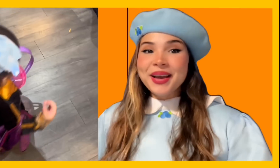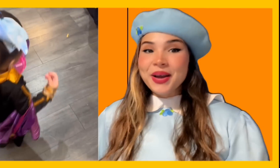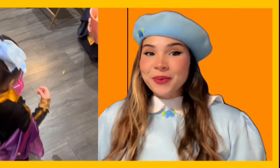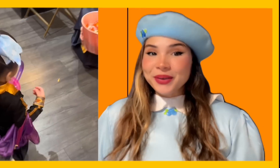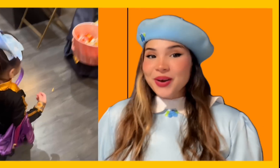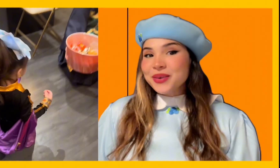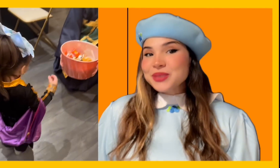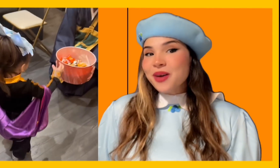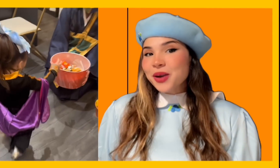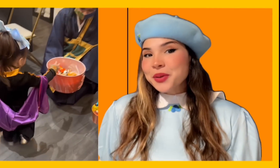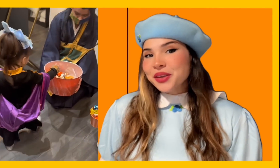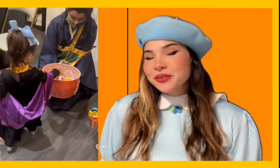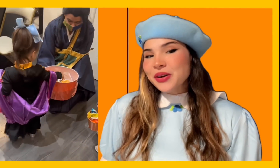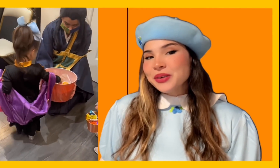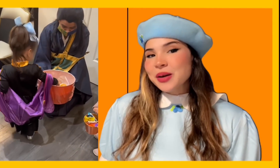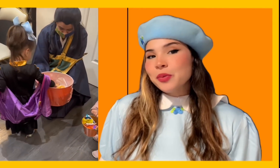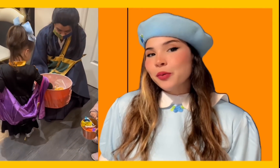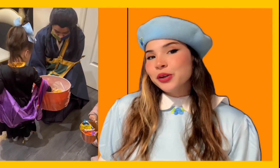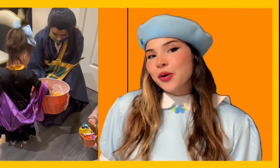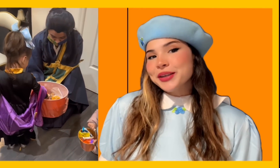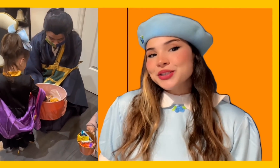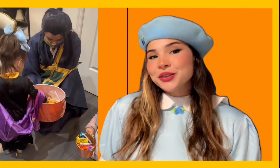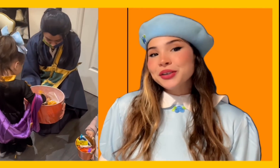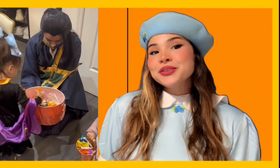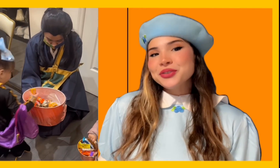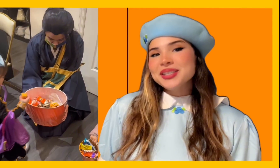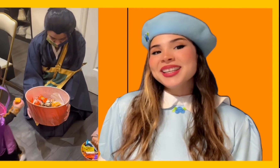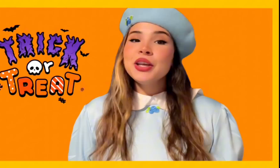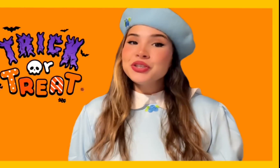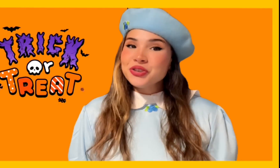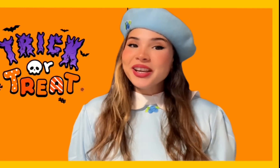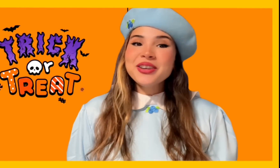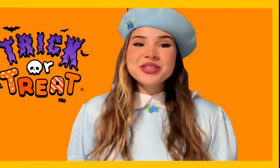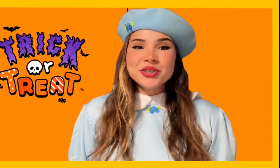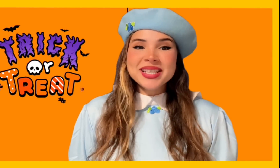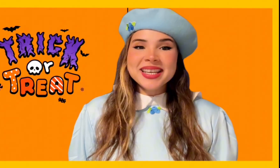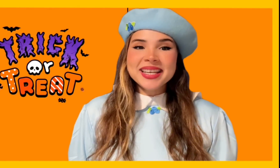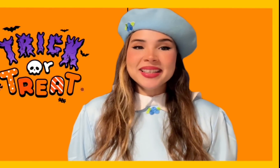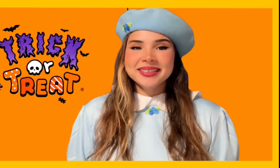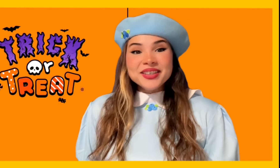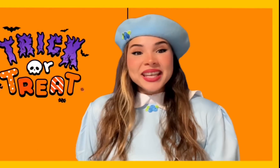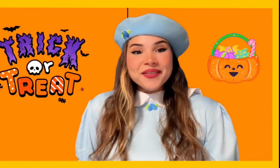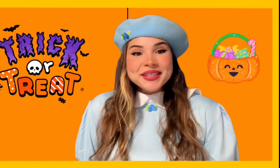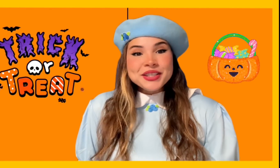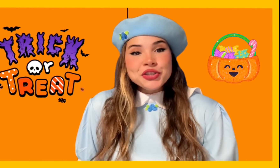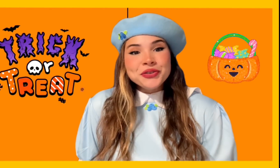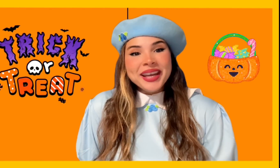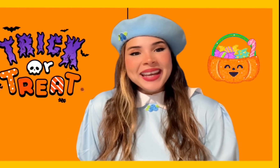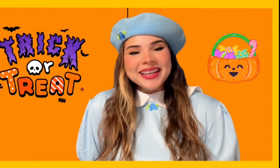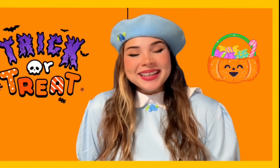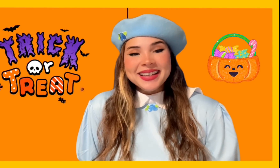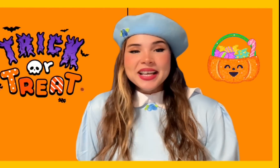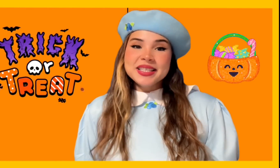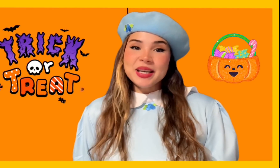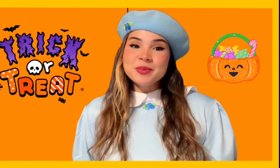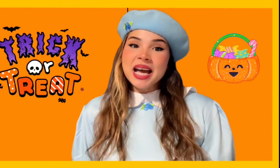And we always walk with the grown-up while we're going trick-or-treating. Trick-or-treat! They'll give us a treat! Sometimes